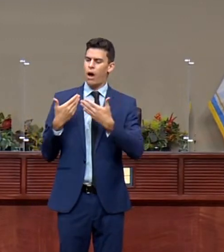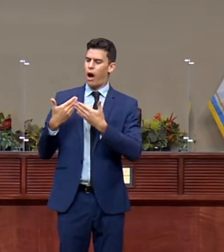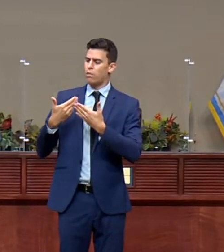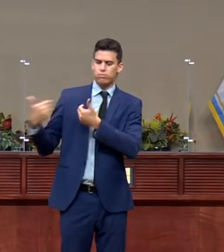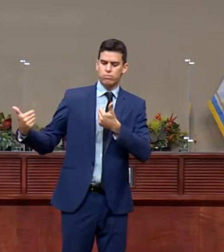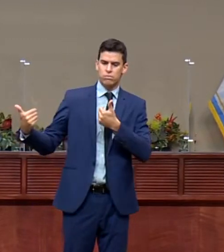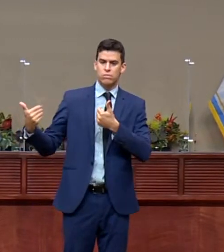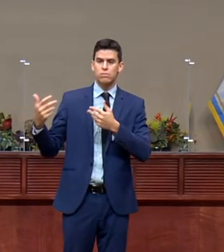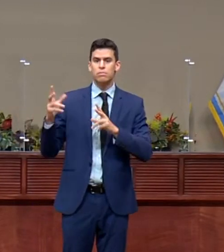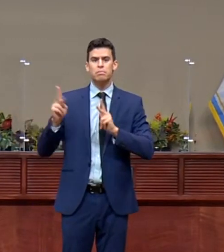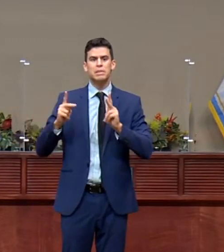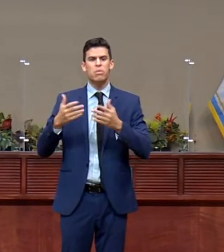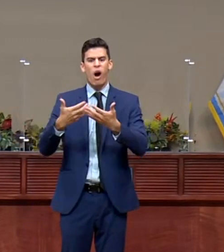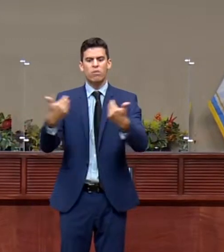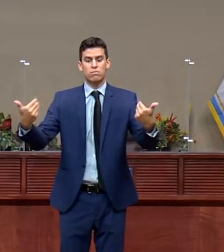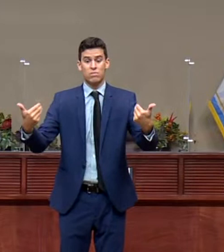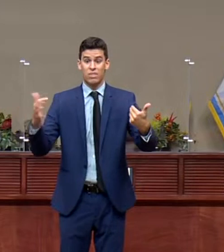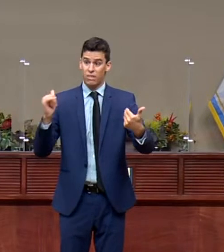help anybody.